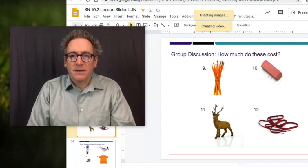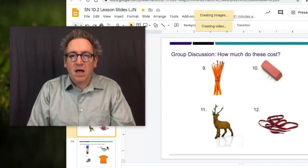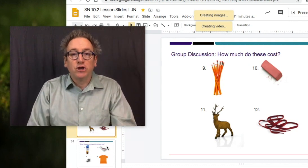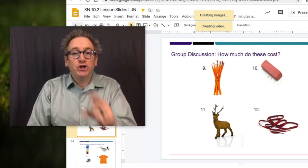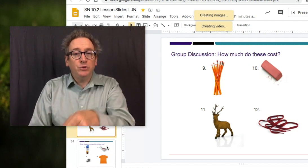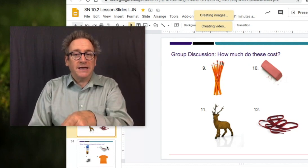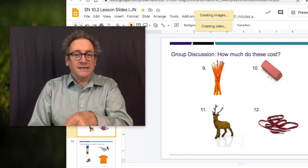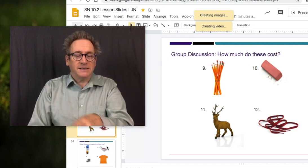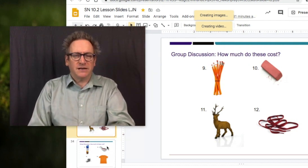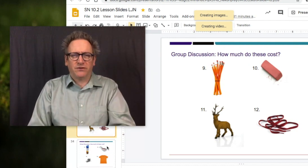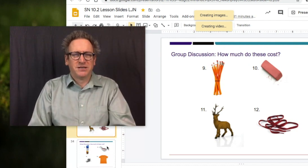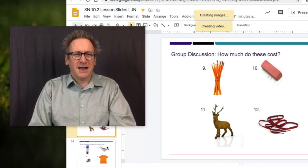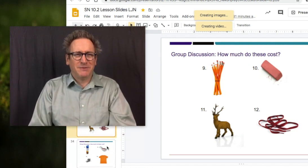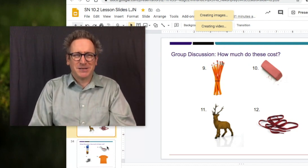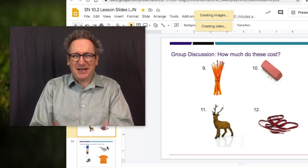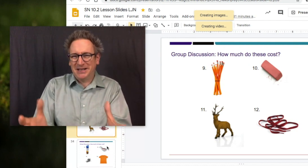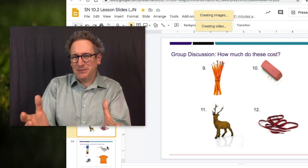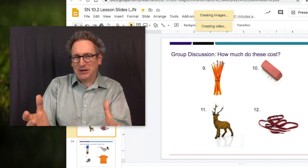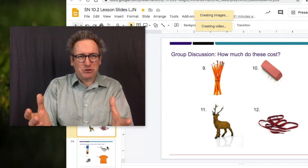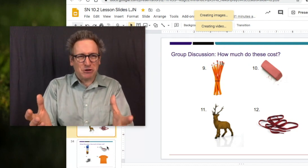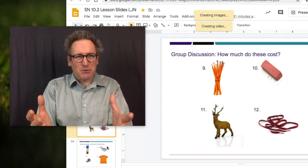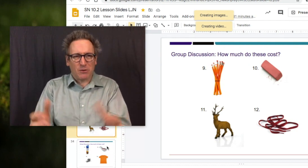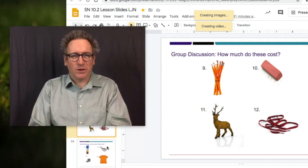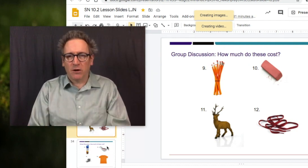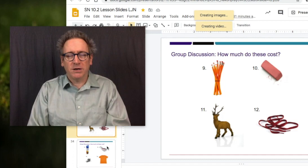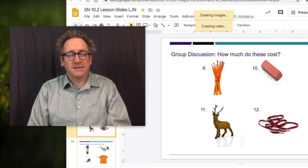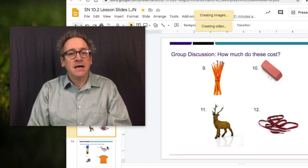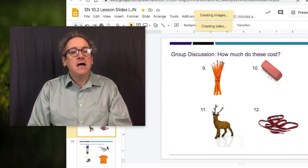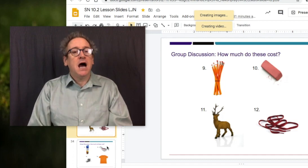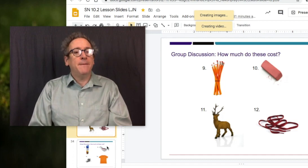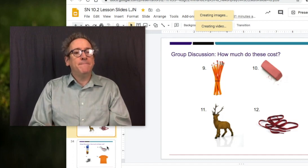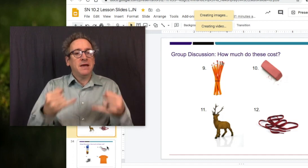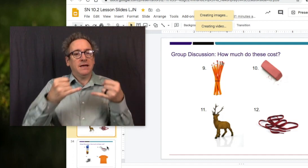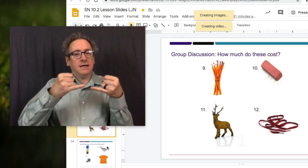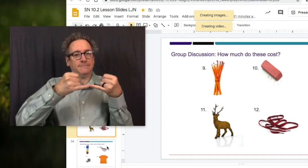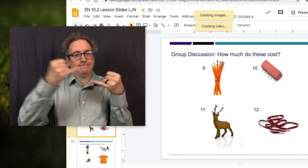boom. Shoelaces. At first, I was looking at the picture trying to remember what that was.